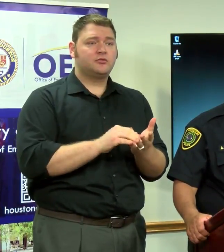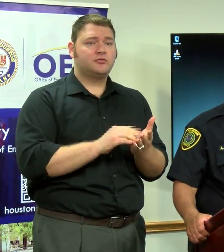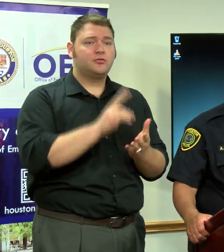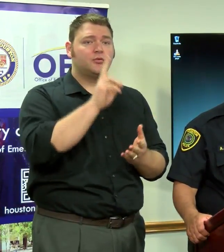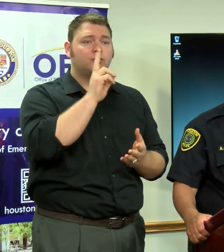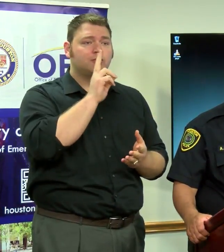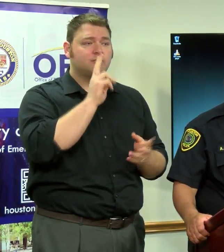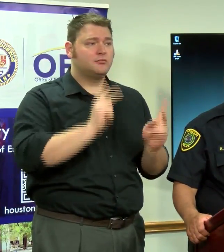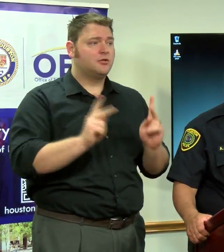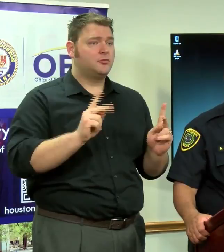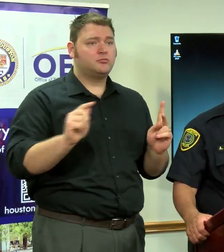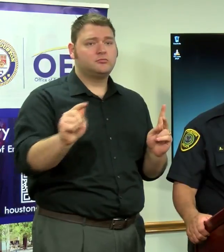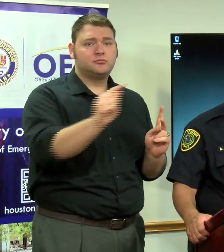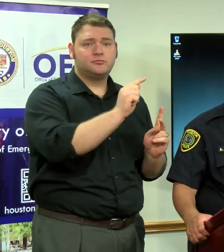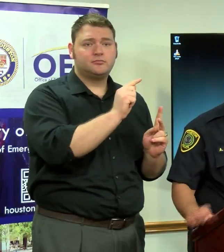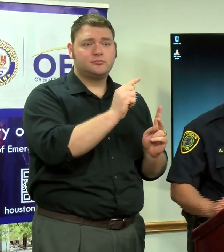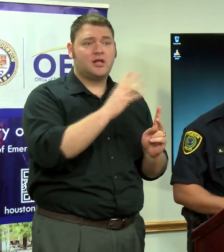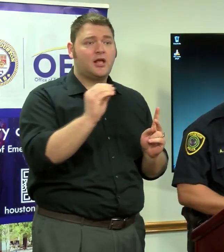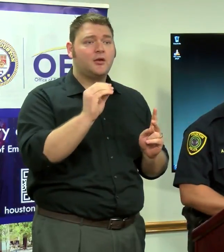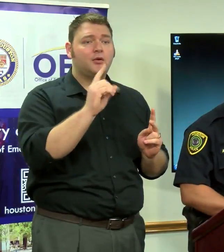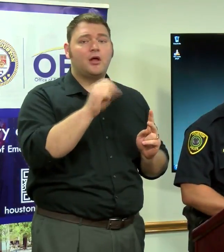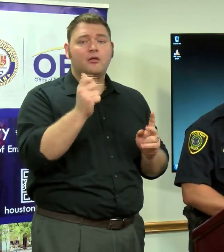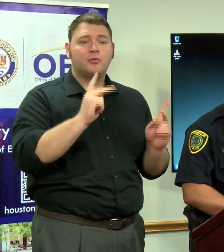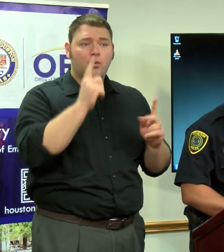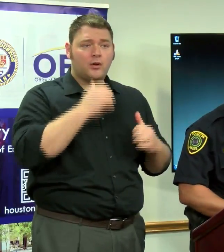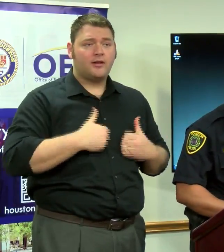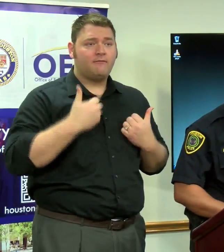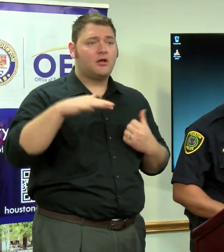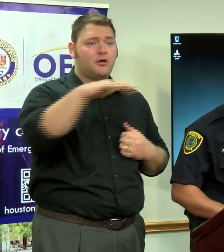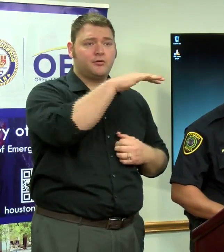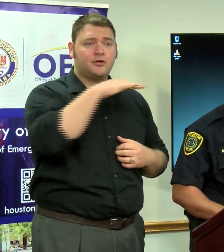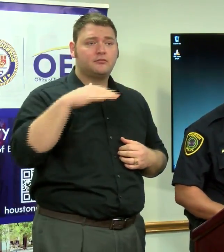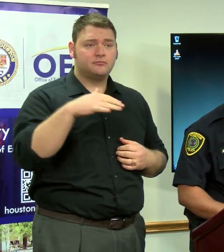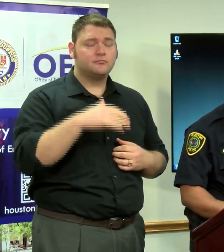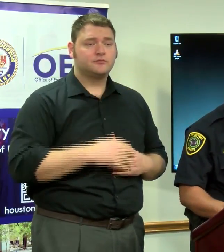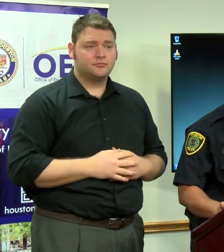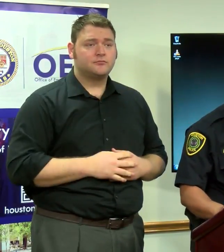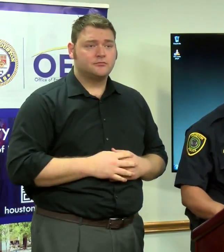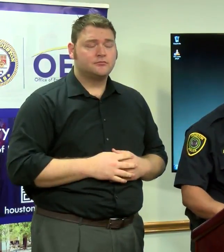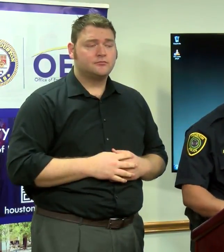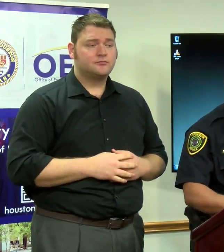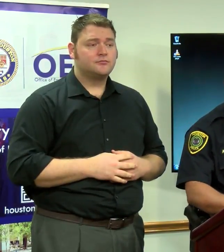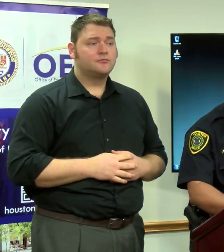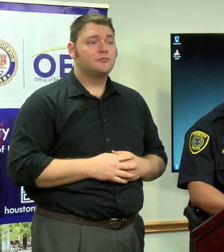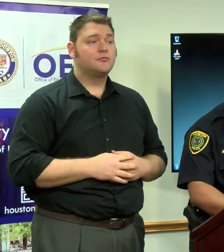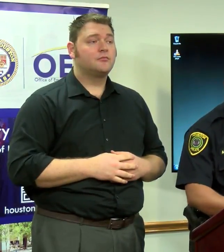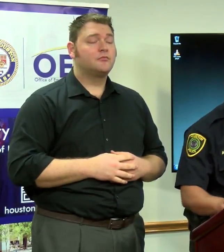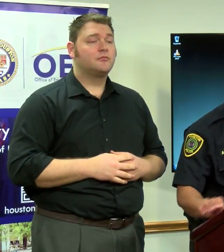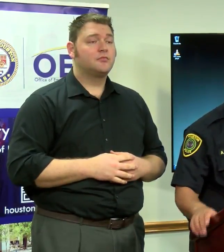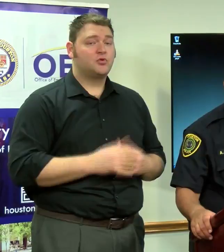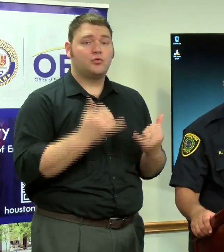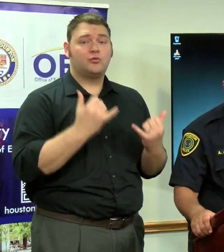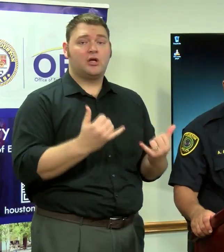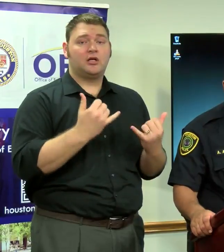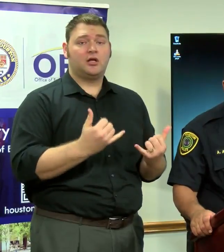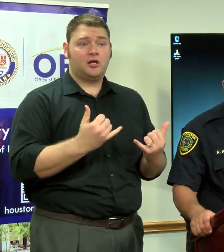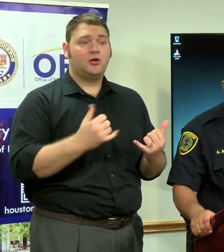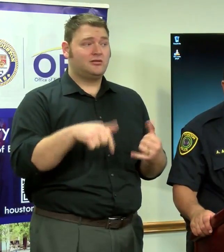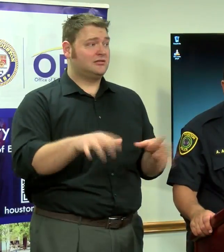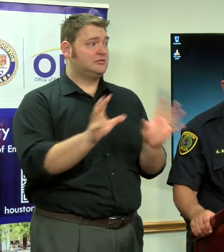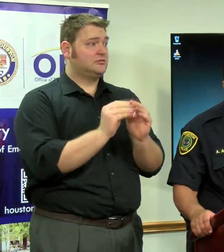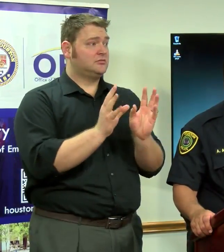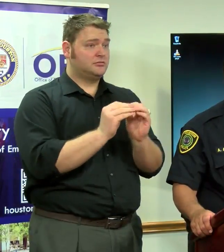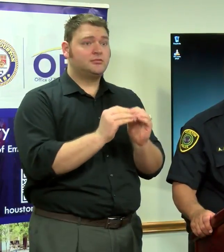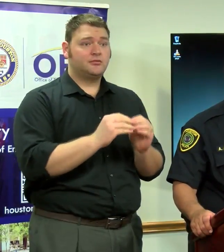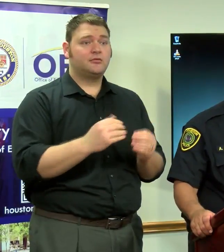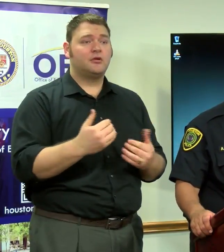Houstonians and members of our community. And as of this moment, as of this press conference, we have